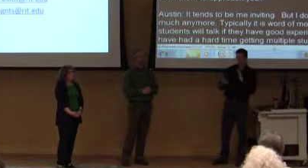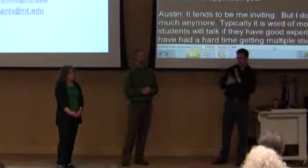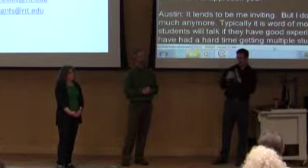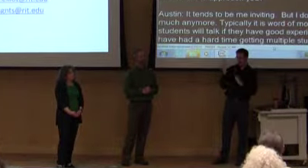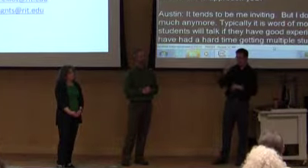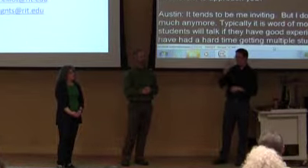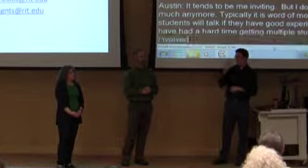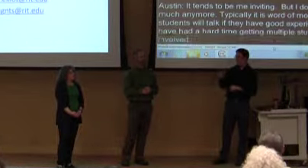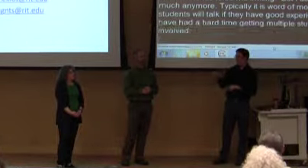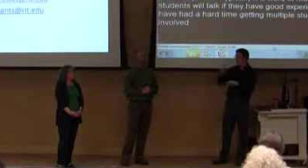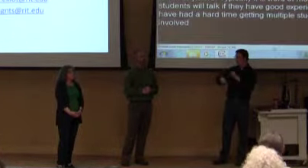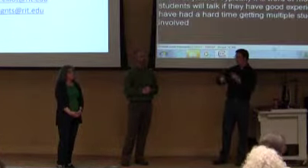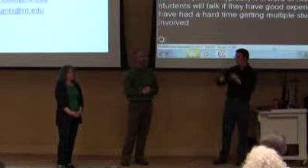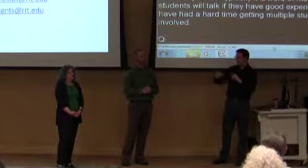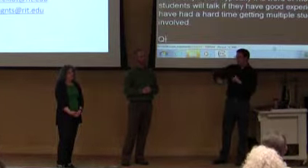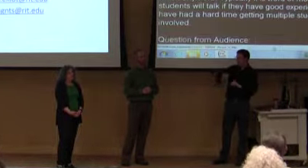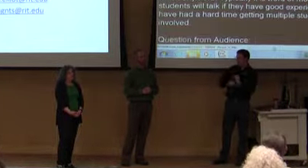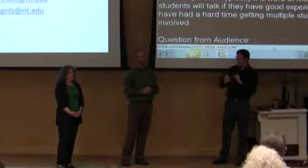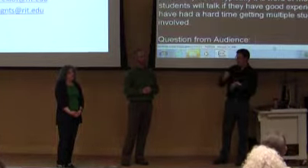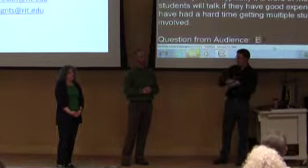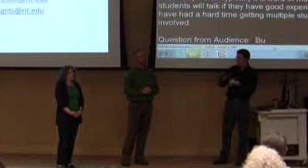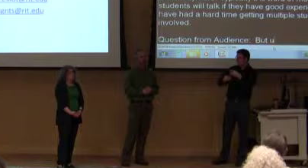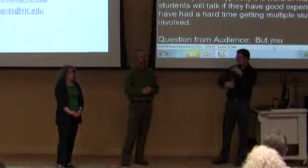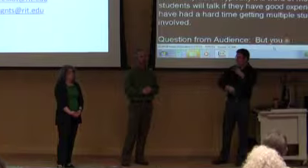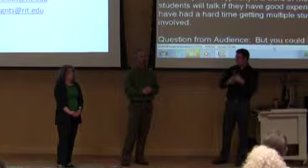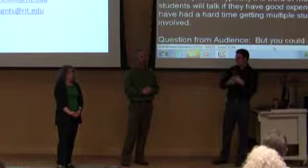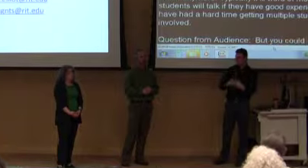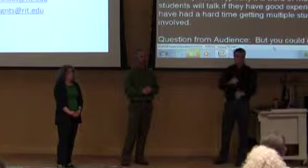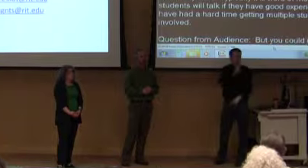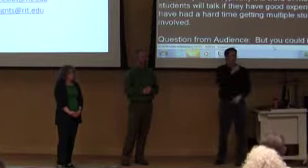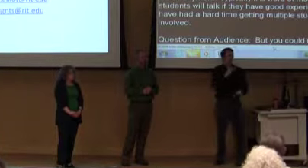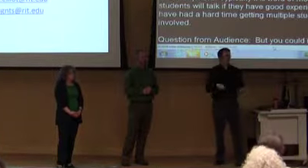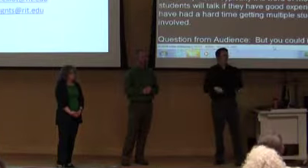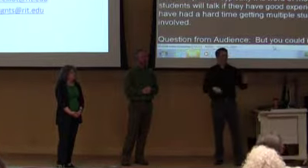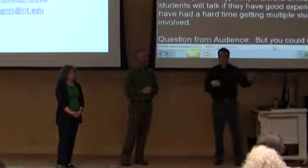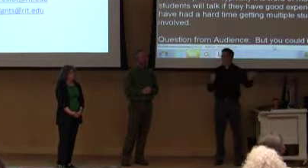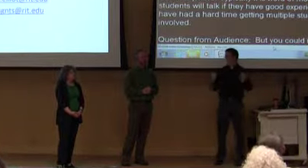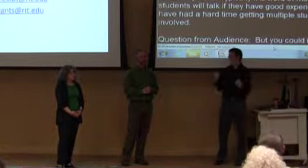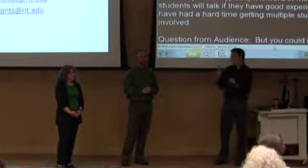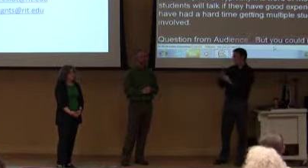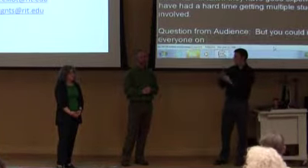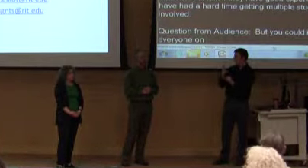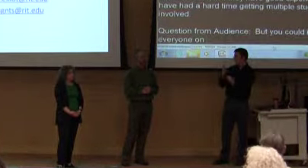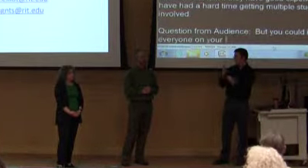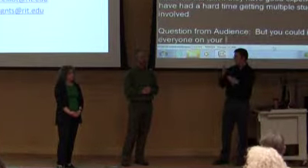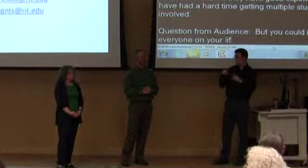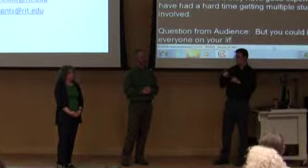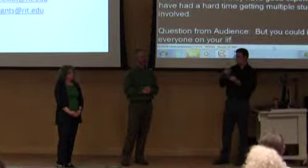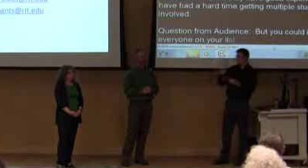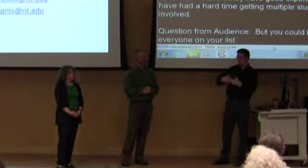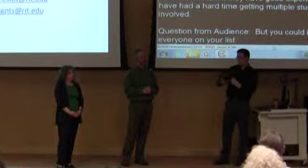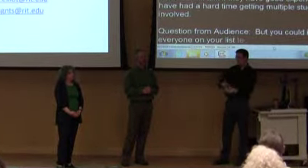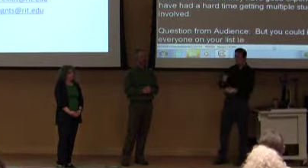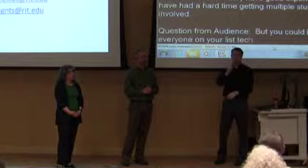reason why you couldn't invite everybody on your list at the beginning of the semester, and they could join in, you know, as the semester went